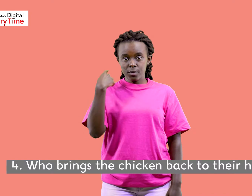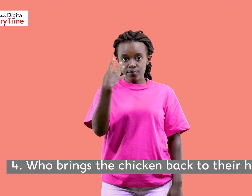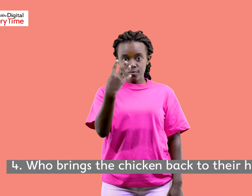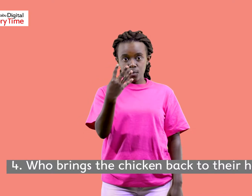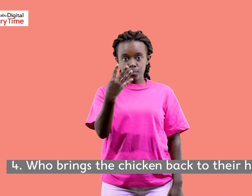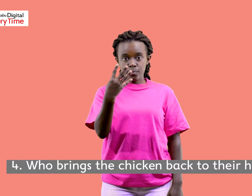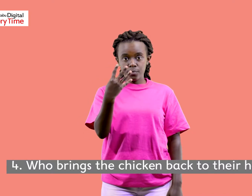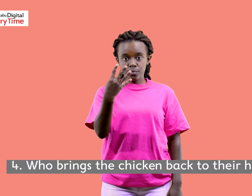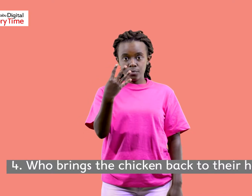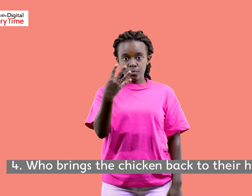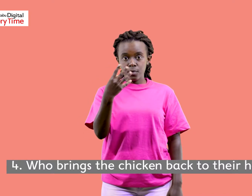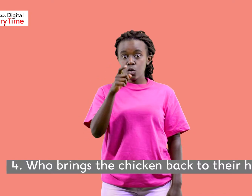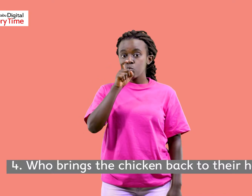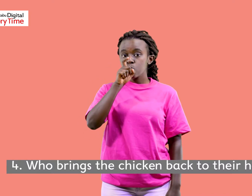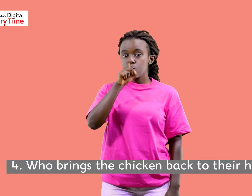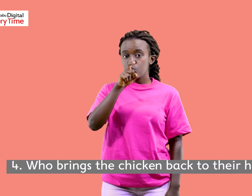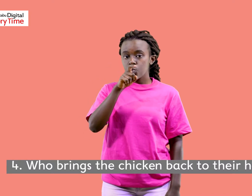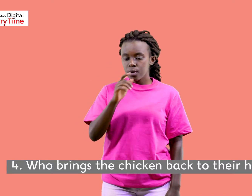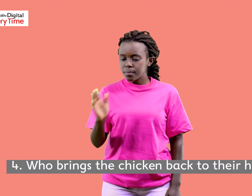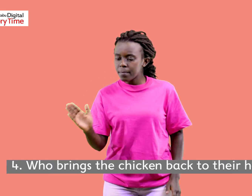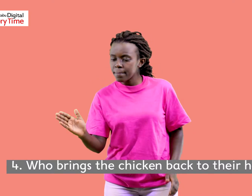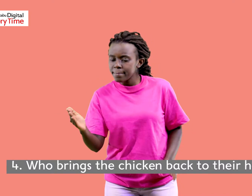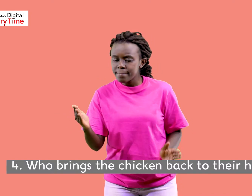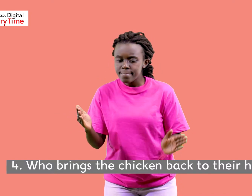Number four, who brings the chicken back to their house?